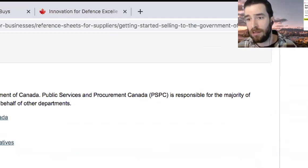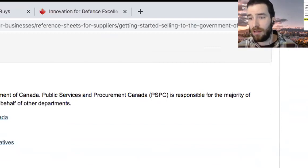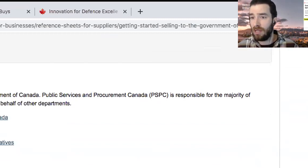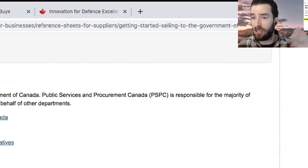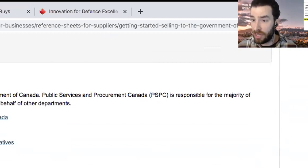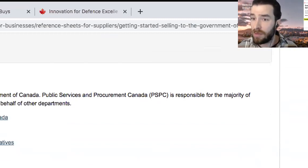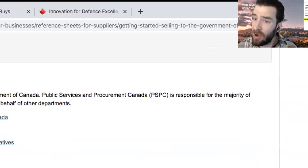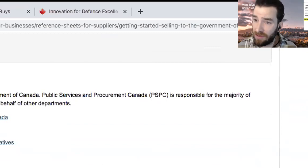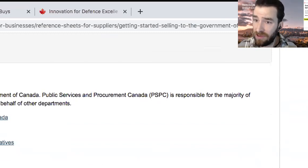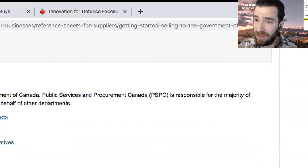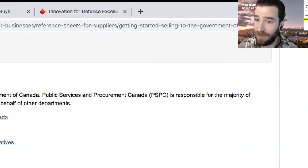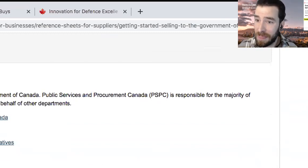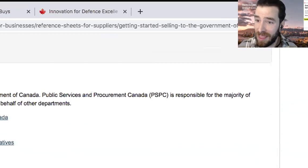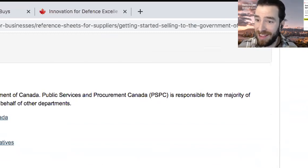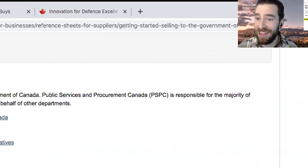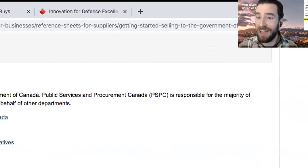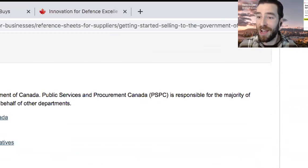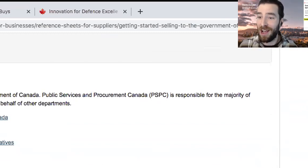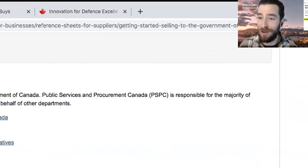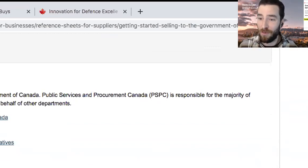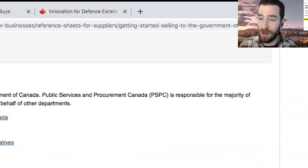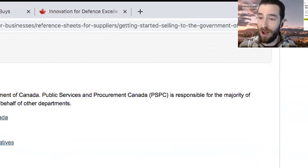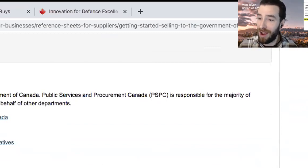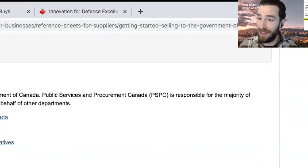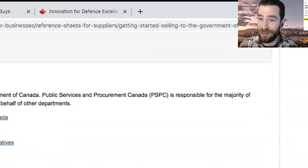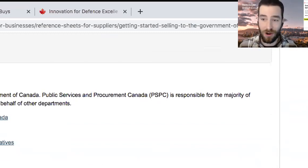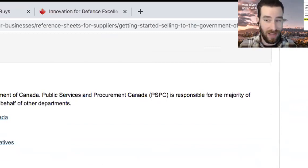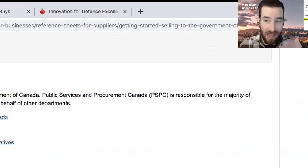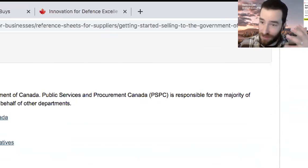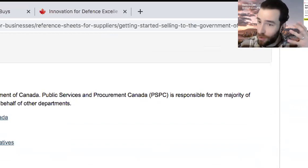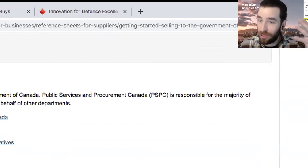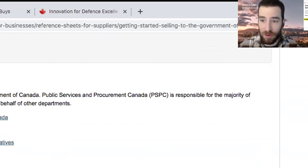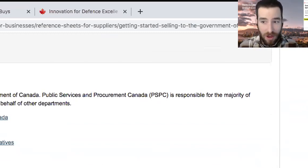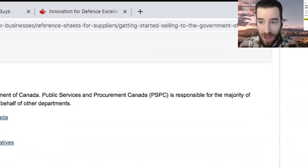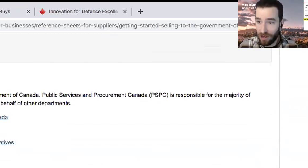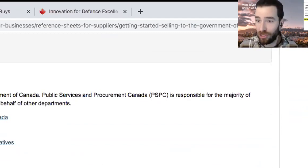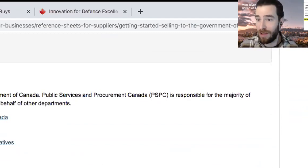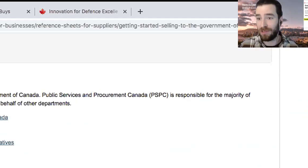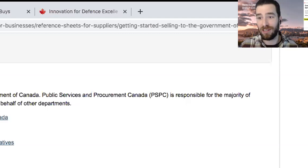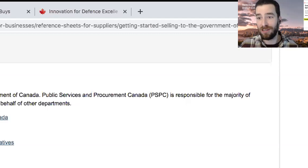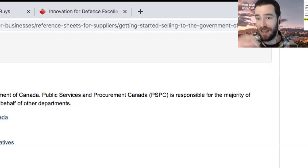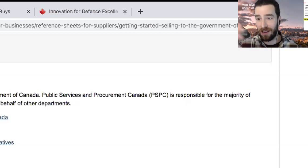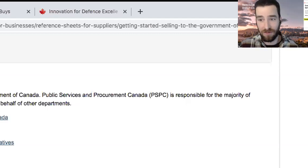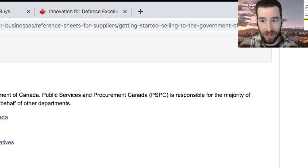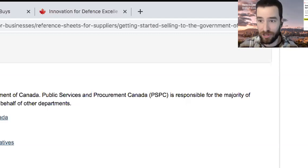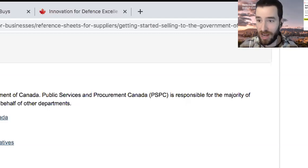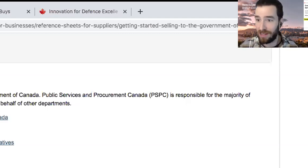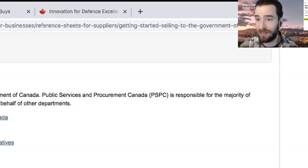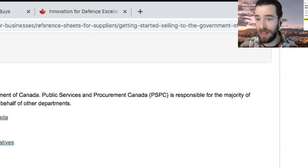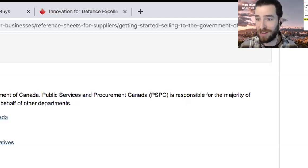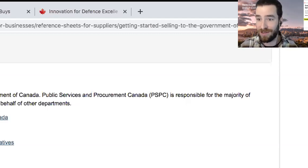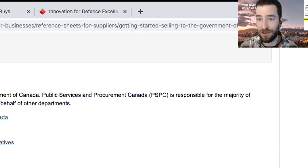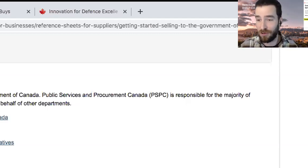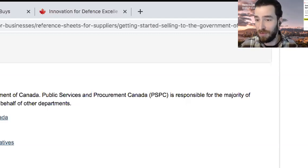Hint, it's just about everything. We buy, yes, of course, we buy battleships and fighter